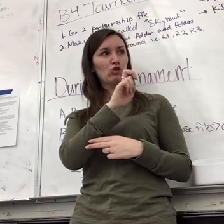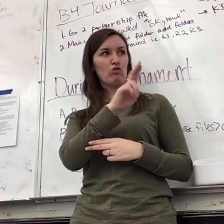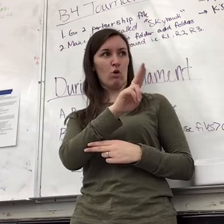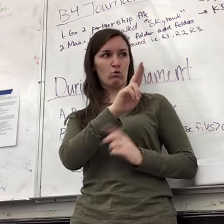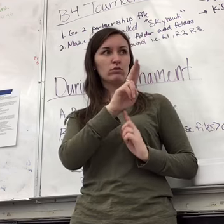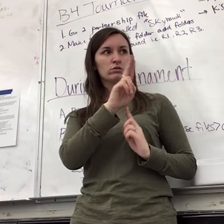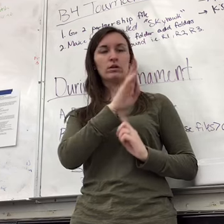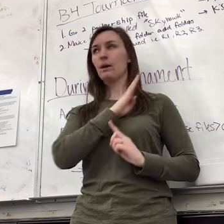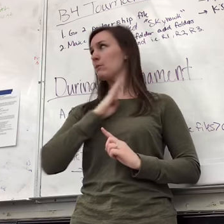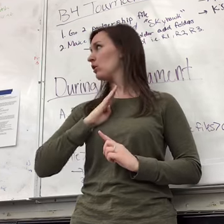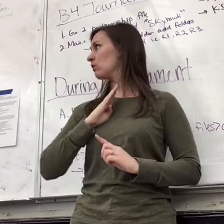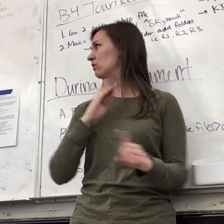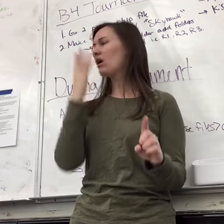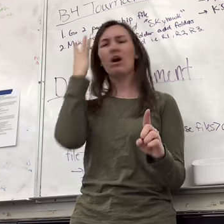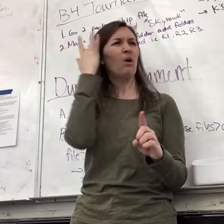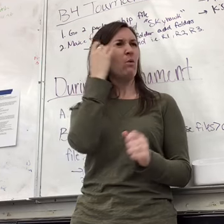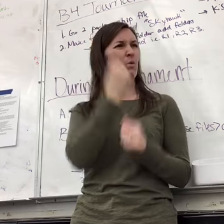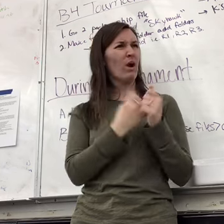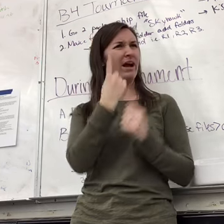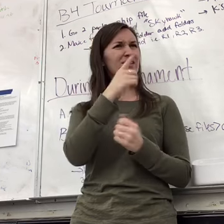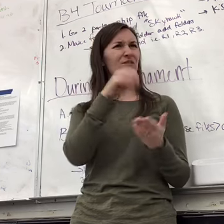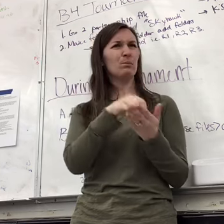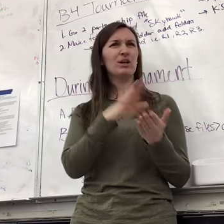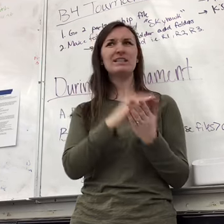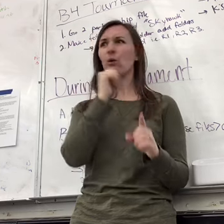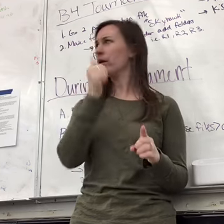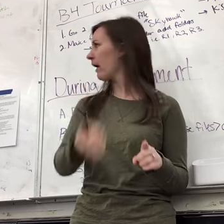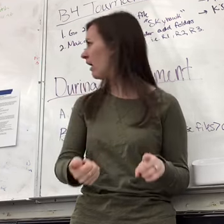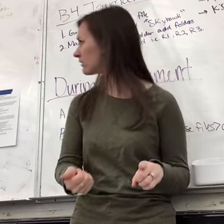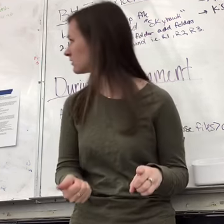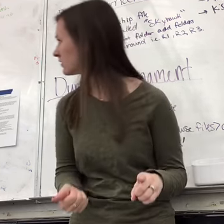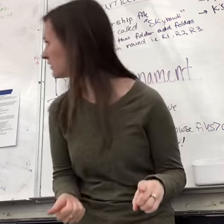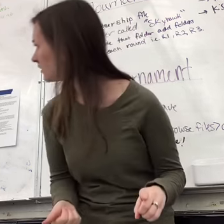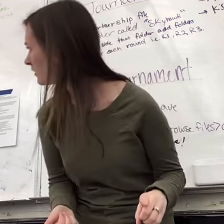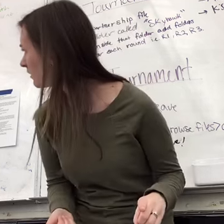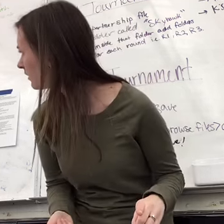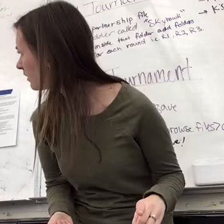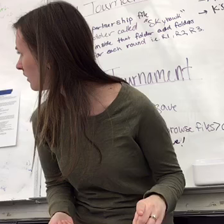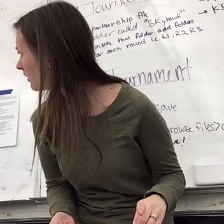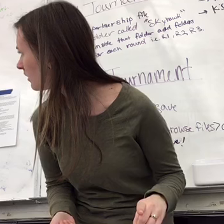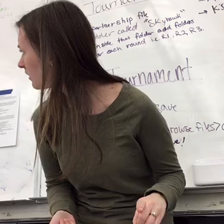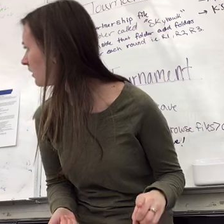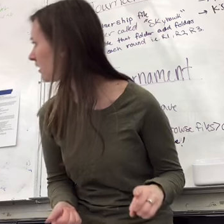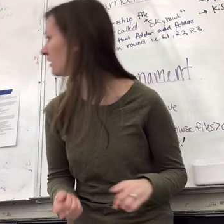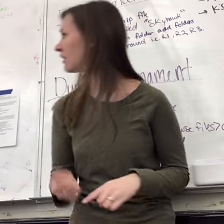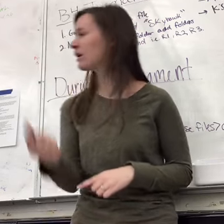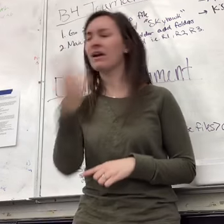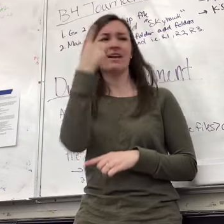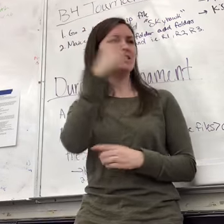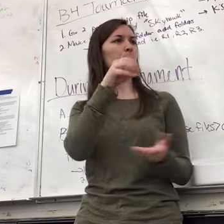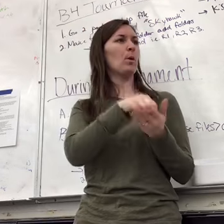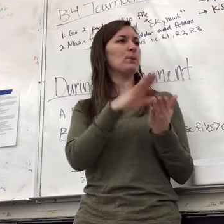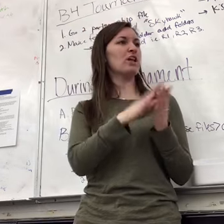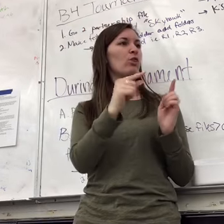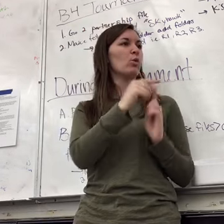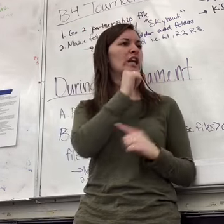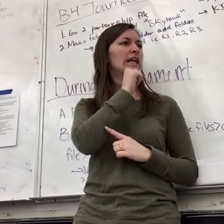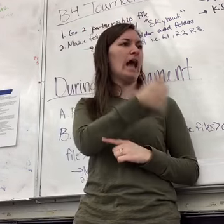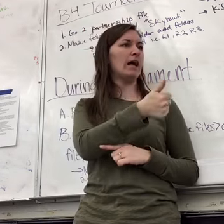Why is everyone writing not everywhere? That's one person. Somebody wrote not twice, whoever that was. Why are you